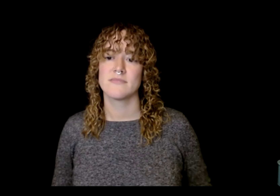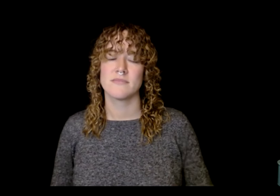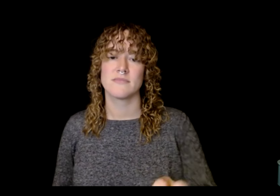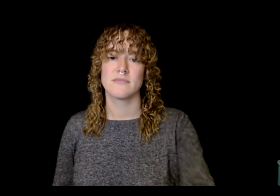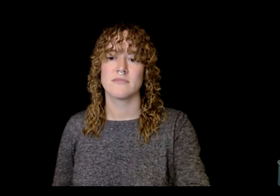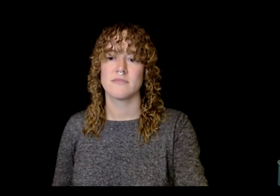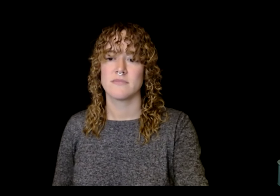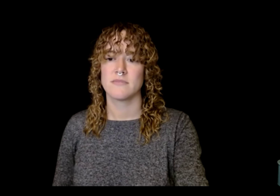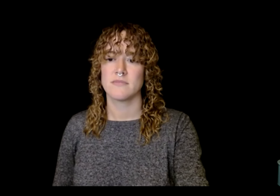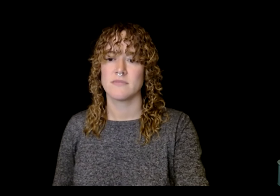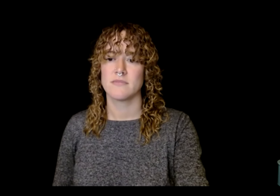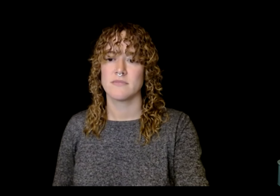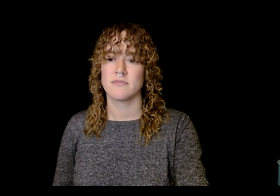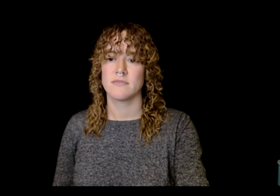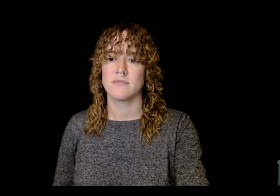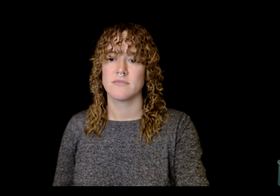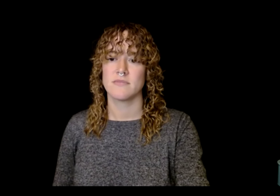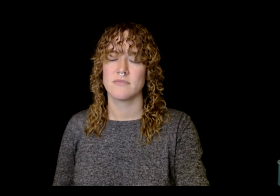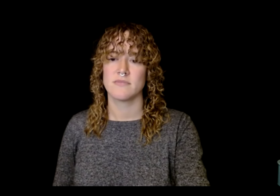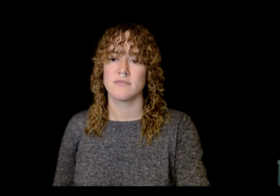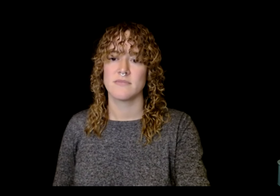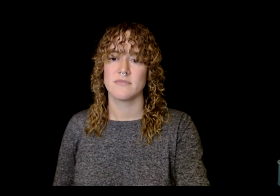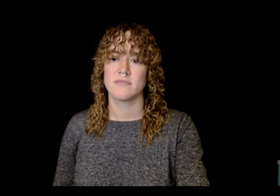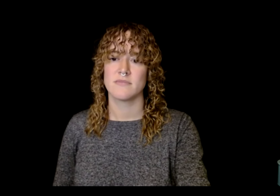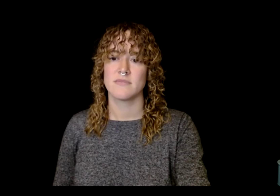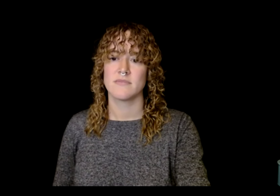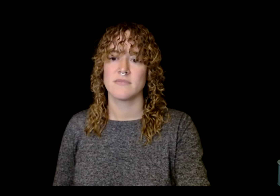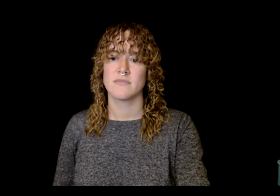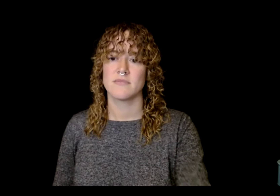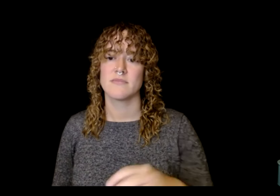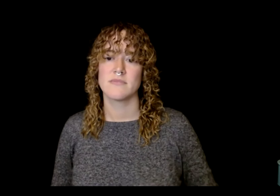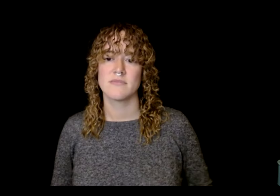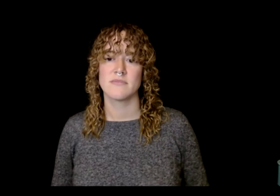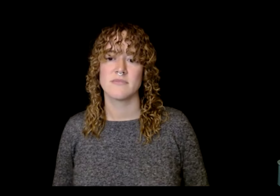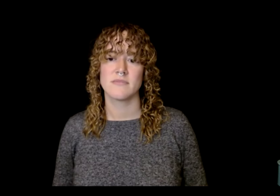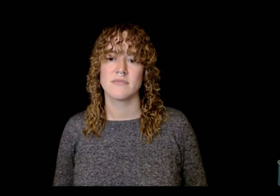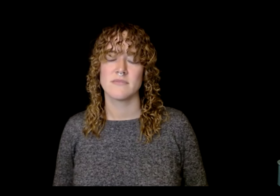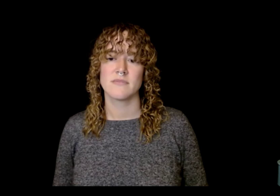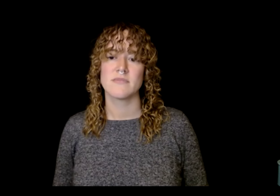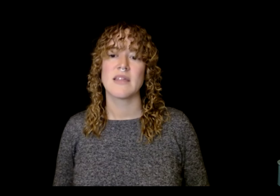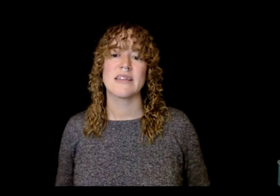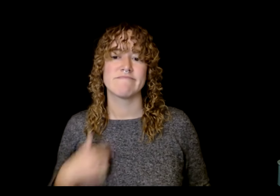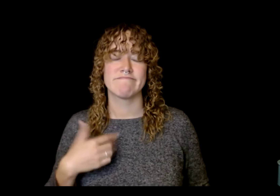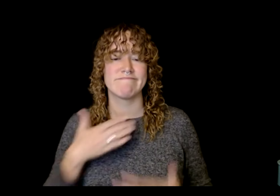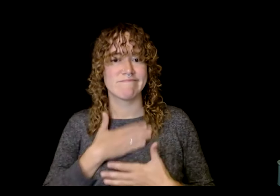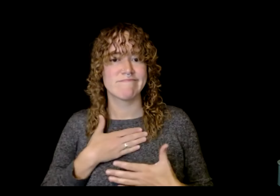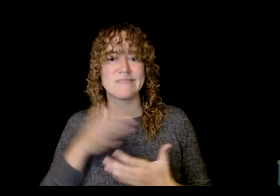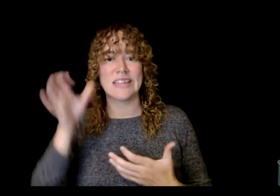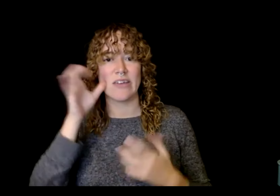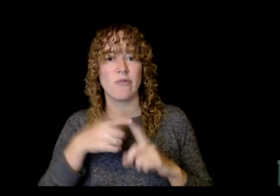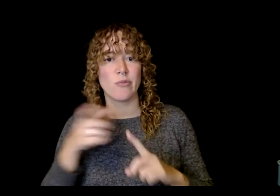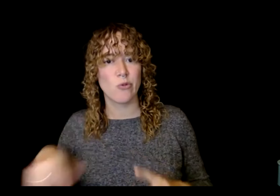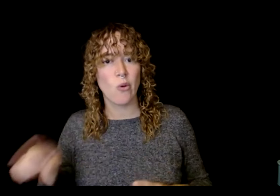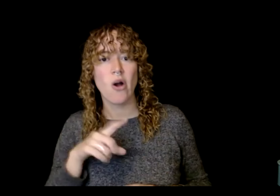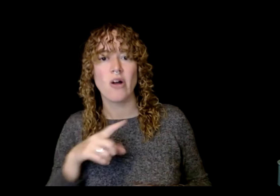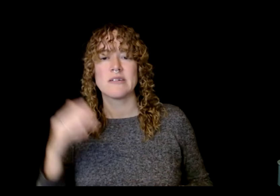and I appreciate, we really appreciate hearing from you all, from what you're hearing on the